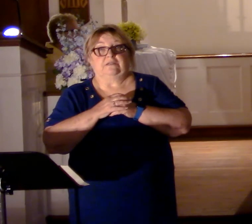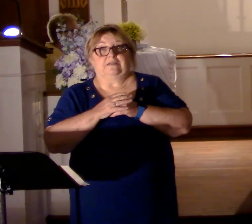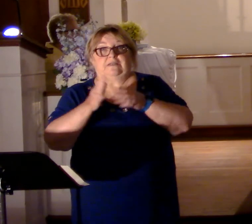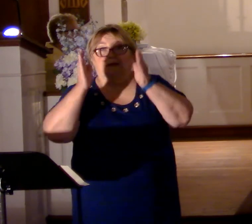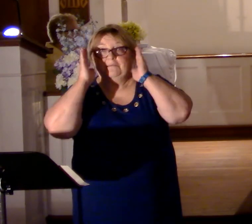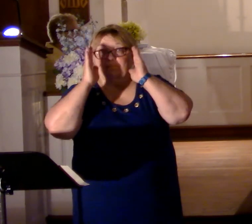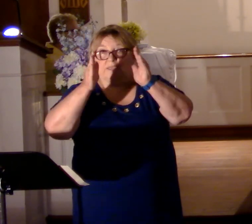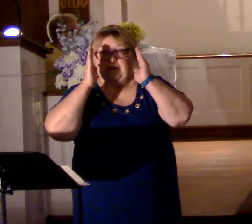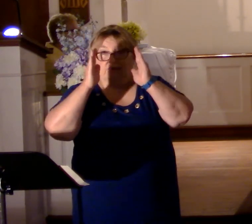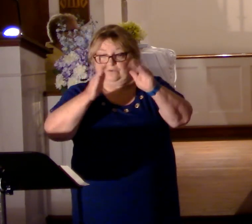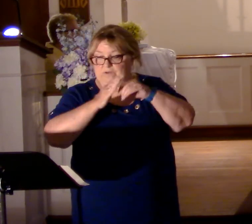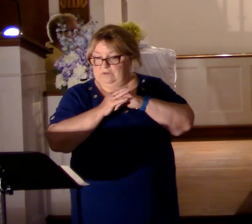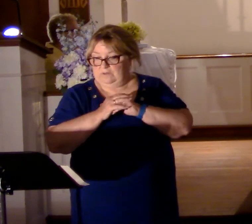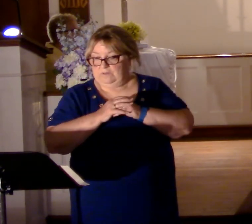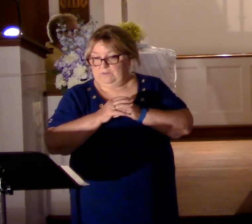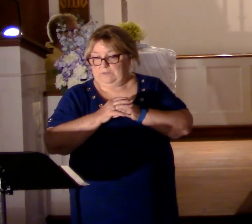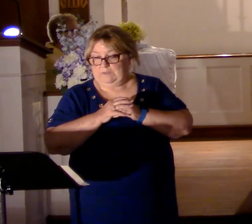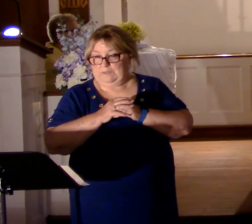listen.